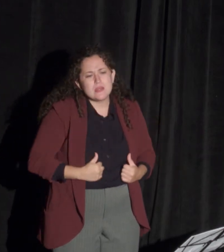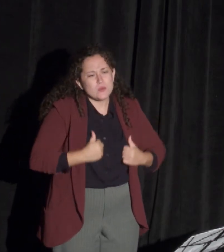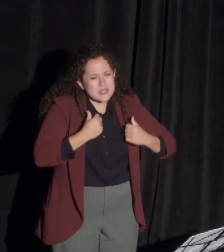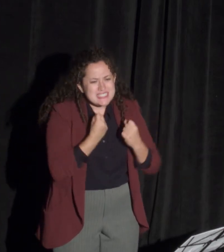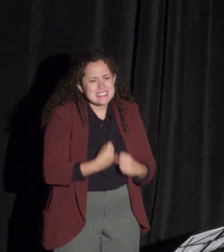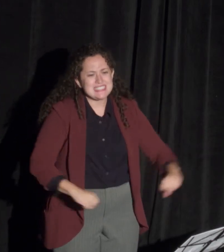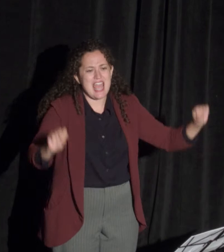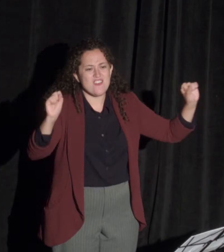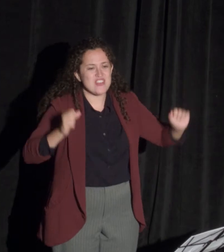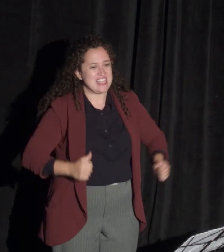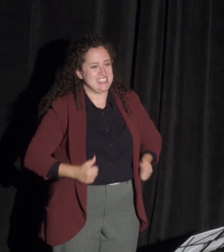now